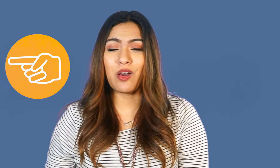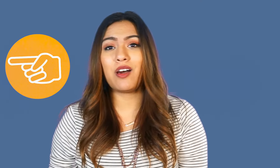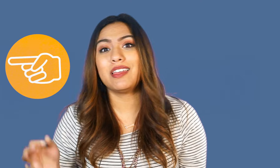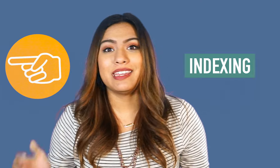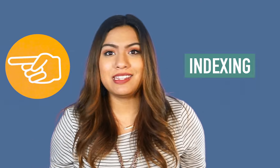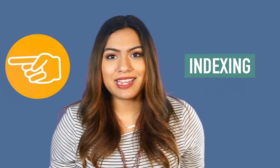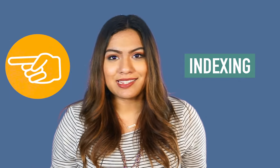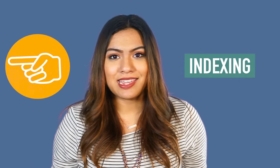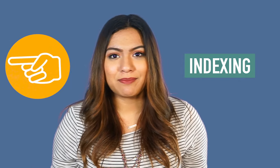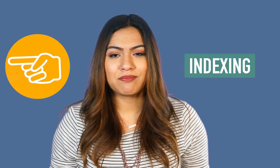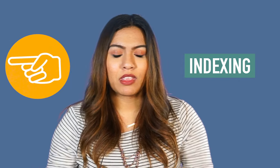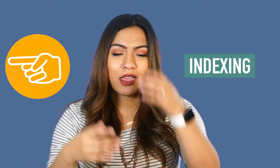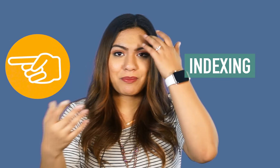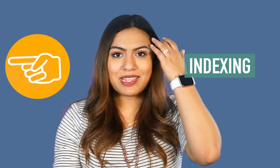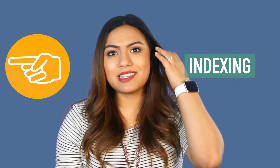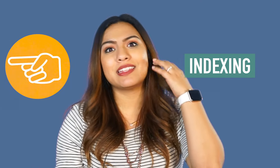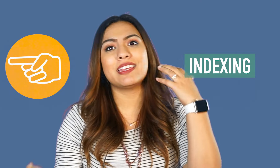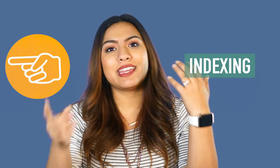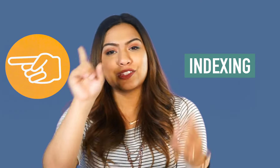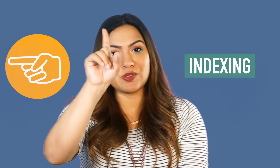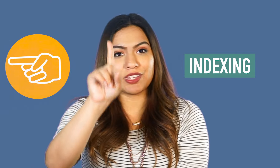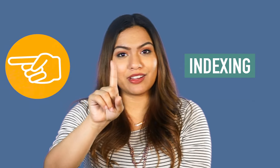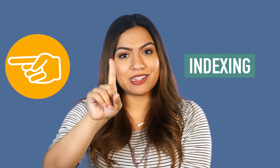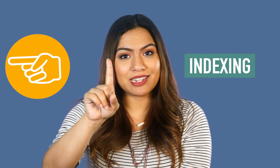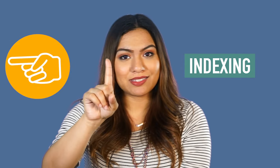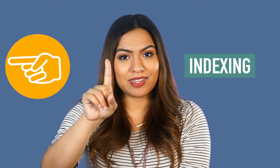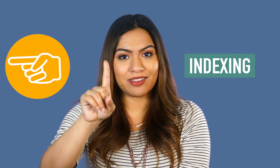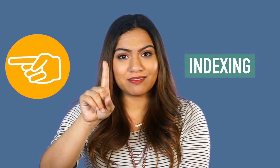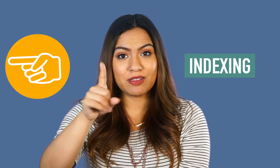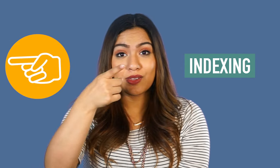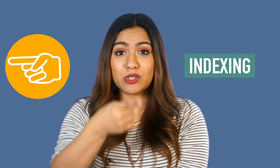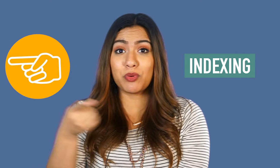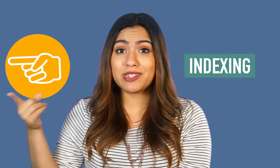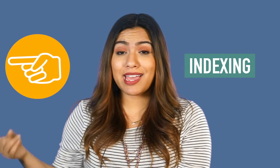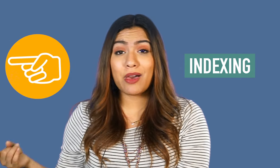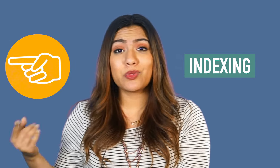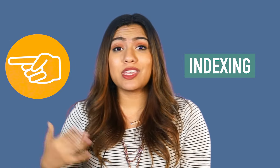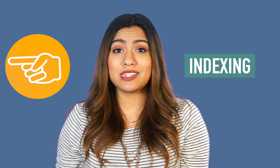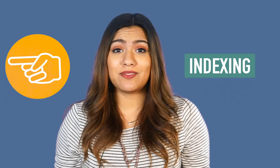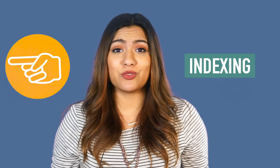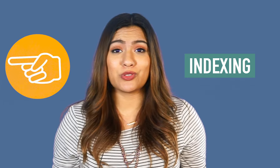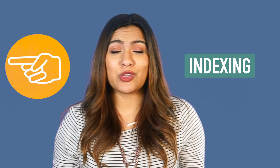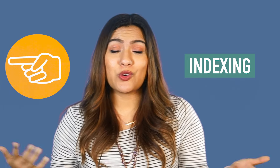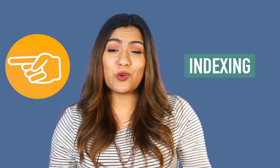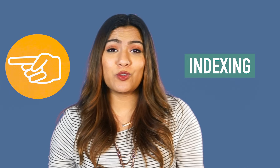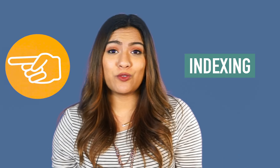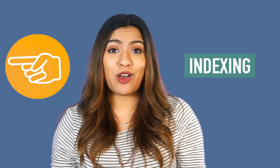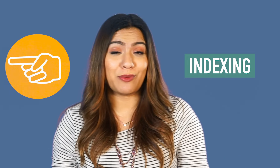call indexing. Basically, it's using your index finger to point out the individuals who you've already